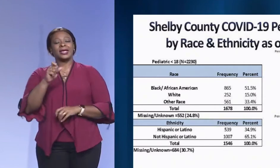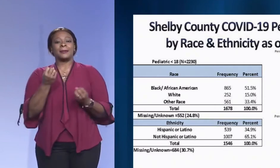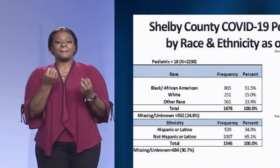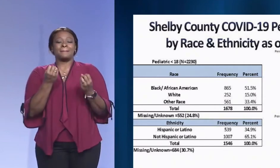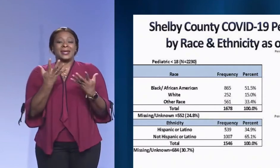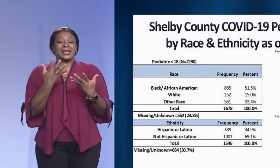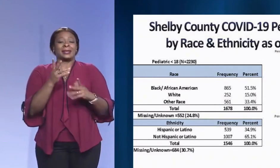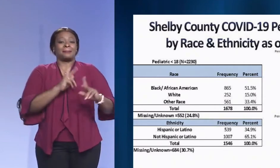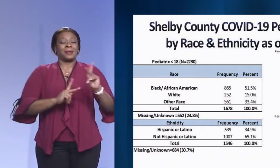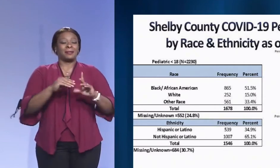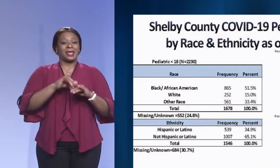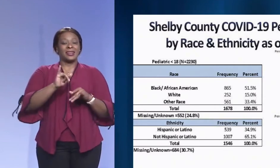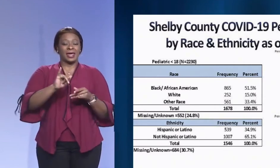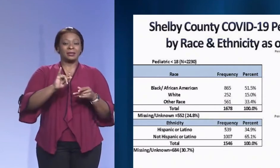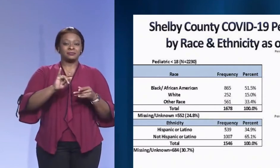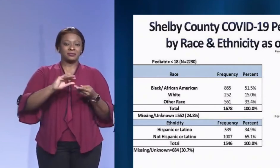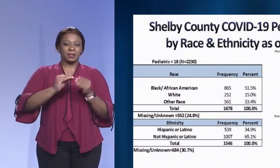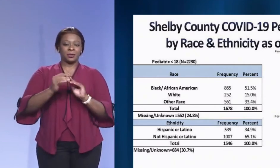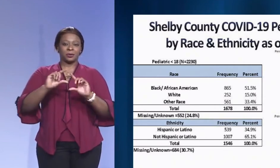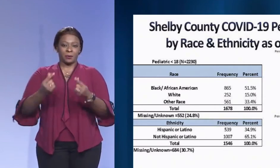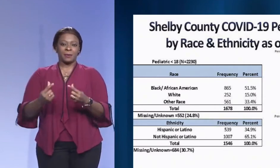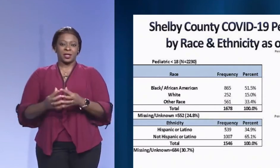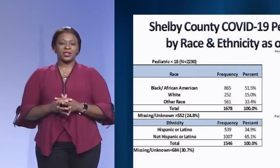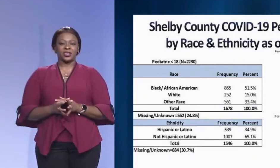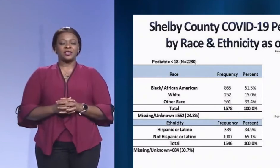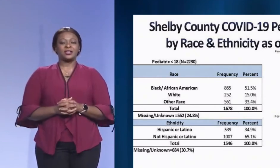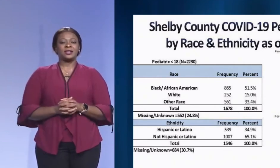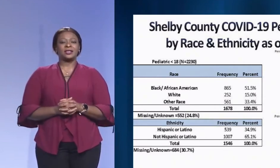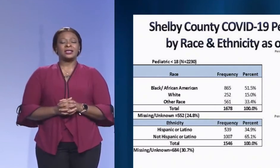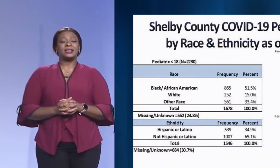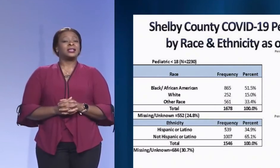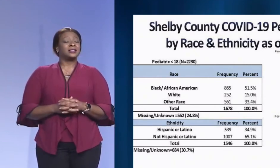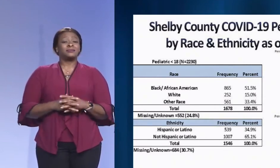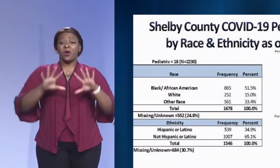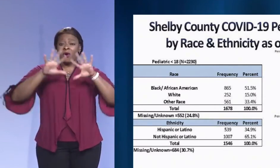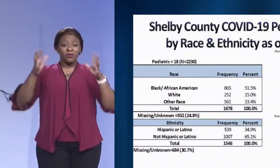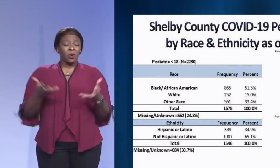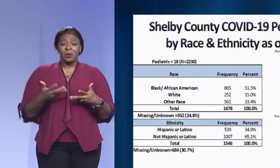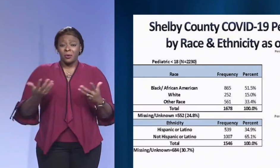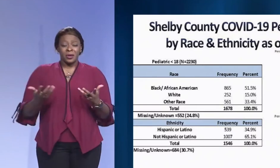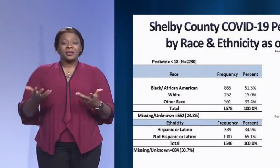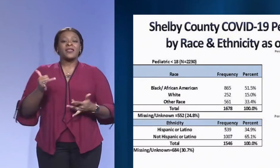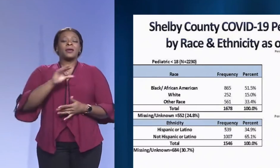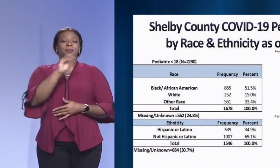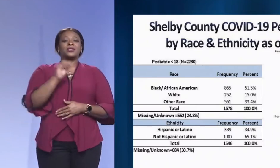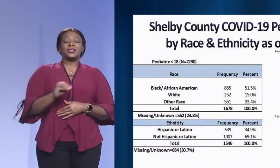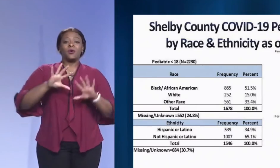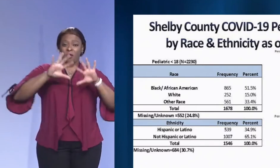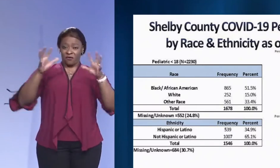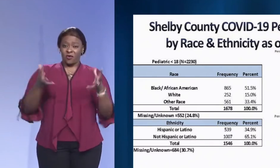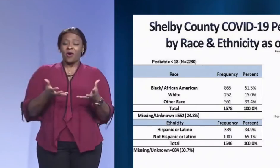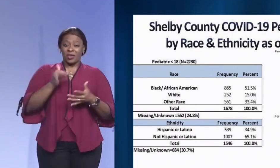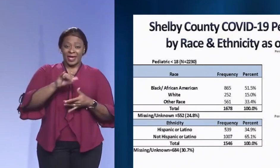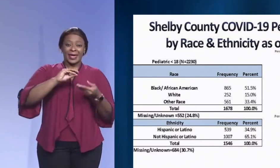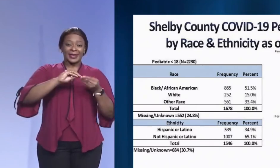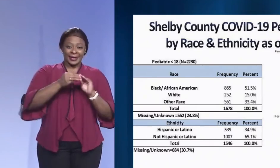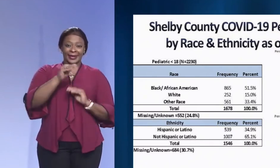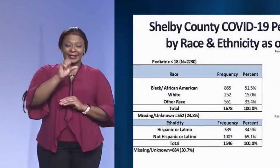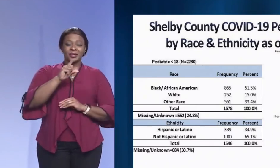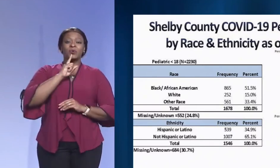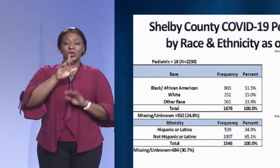in those populations. What is good overall is that the percentage overall of cases that